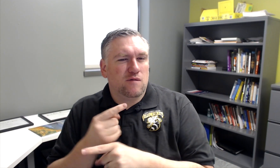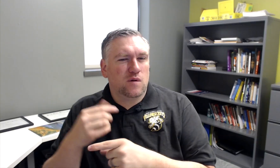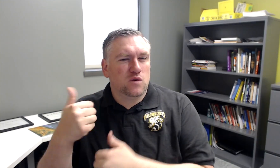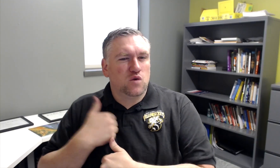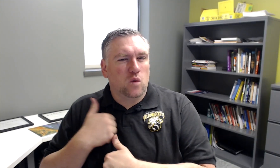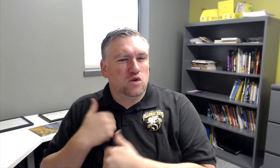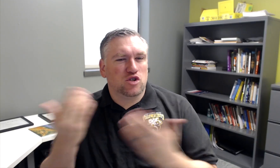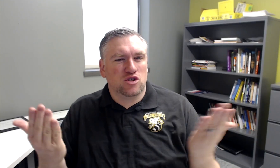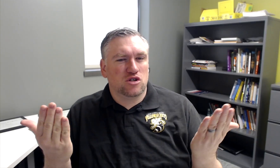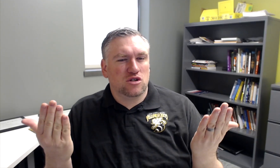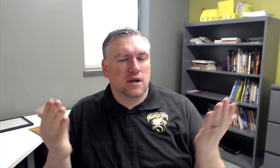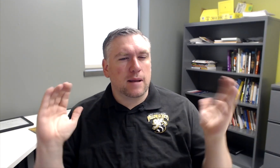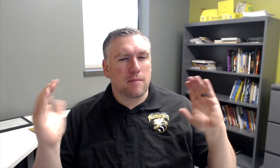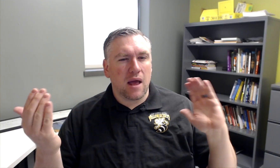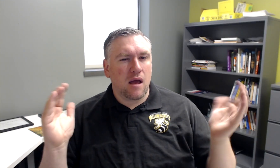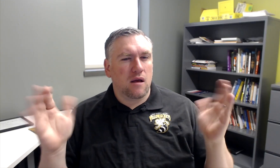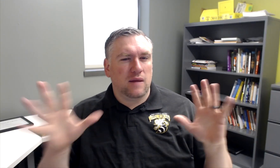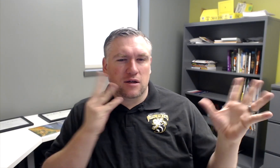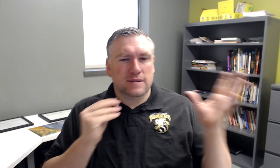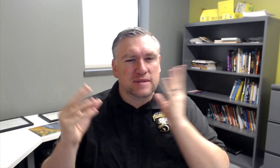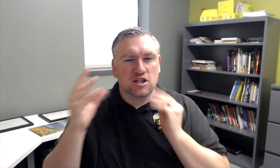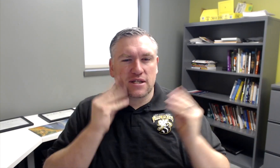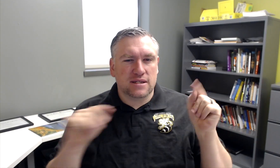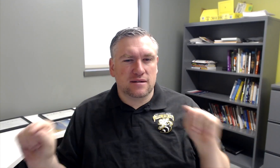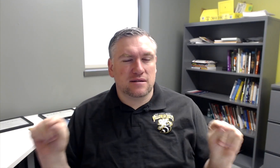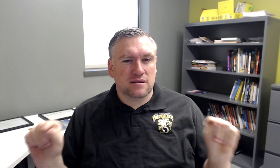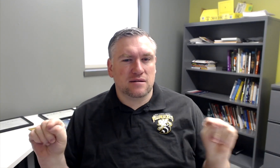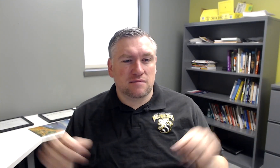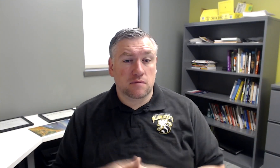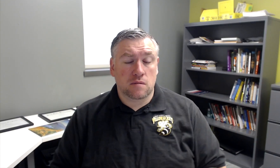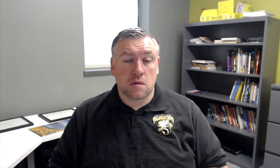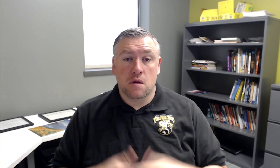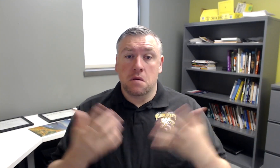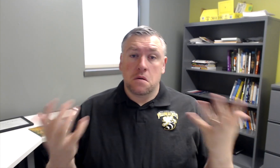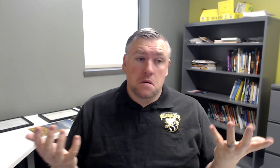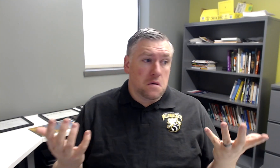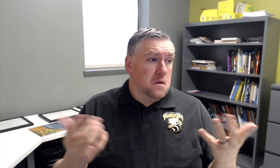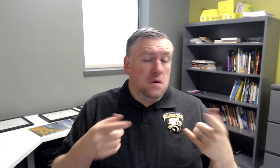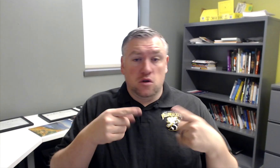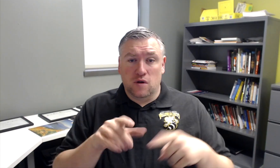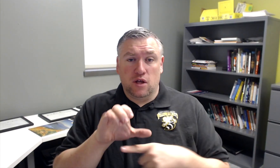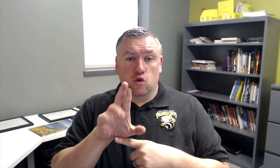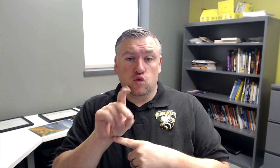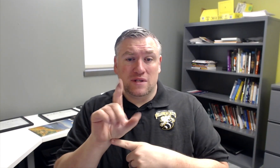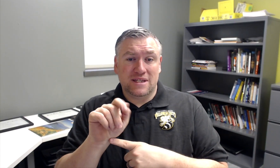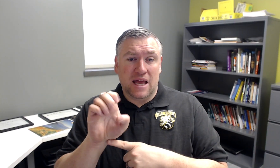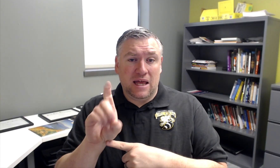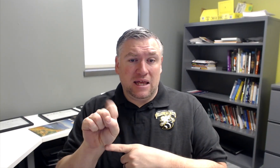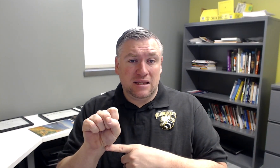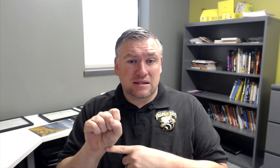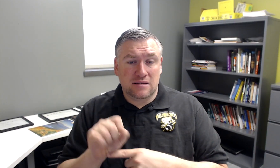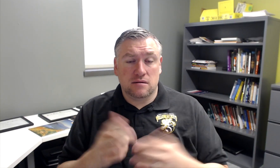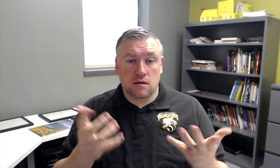pick a regular soldier's journal and compare their experiences and how they're the same and different. During the